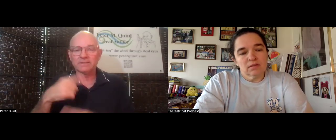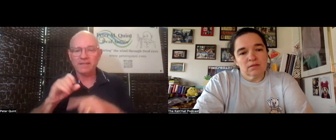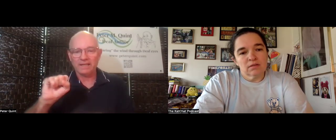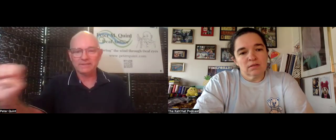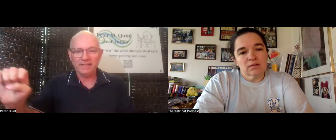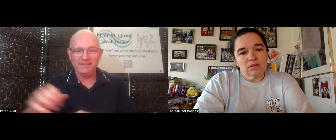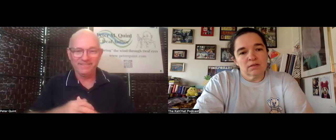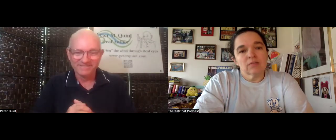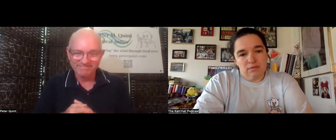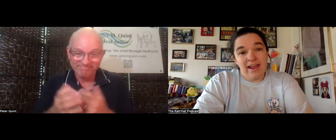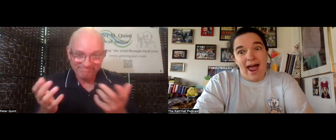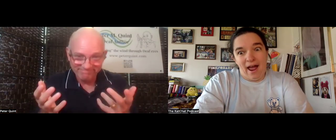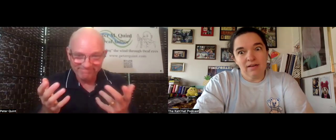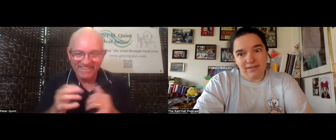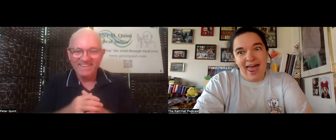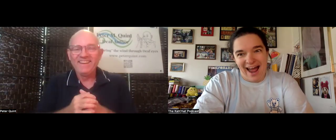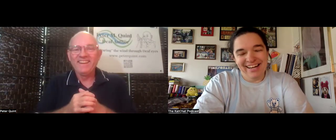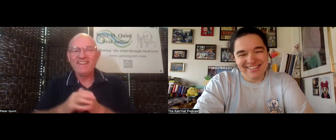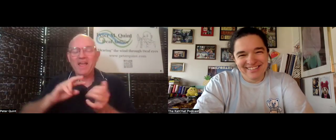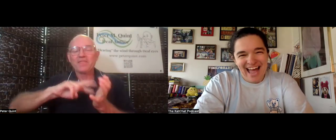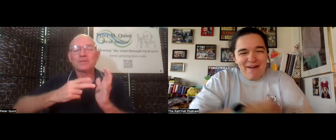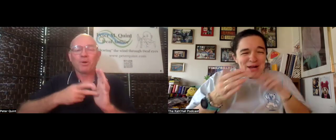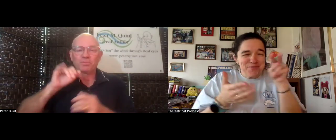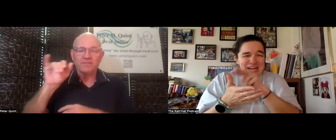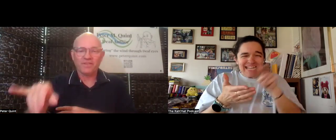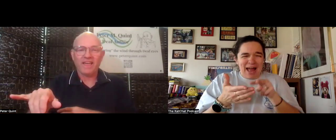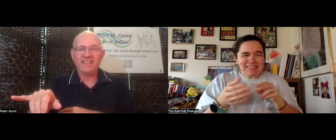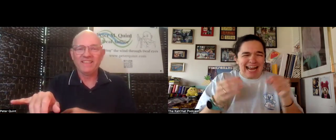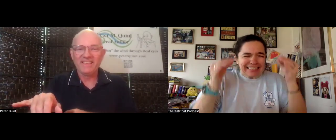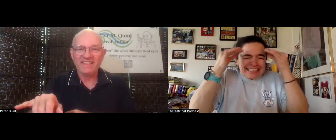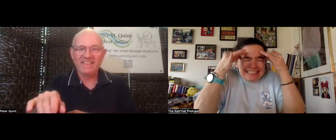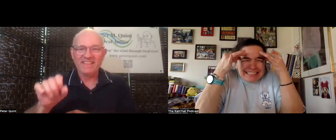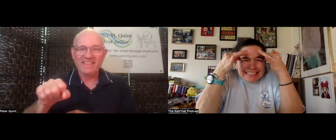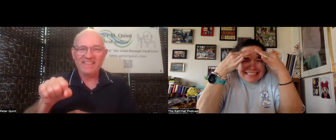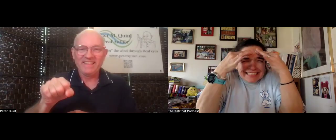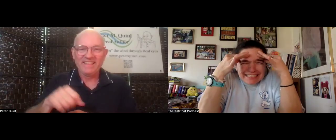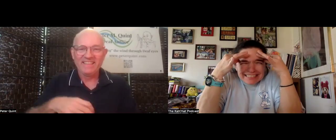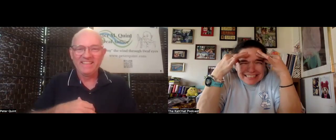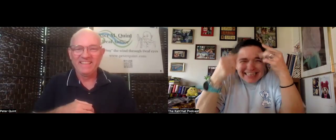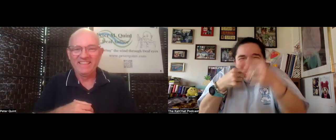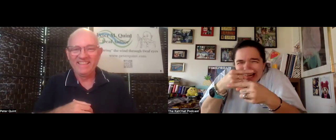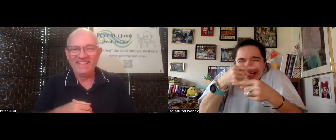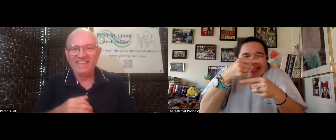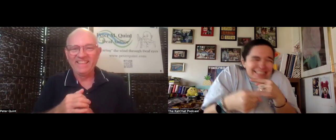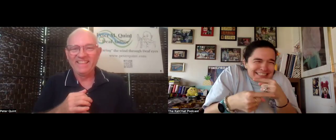the antagonist side C. yeah, yeah. I love reading over there,